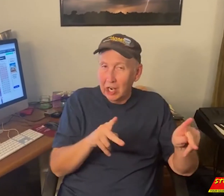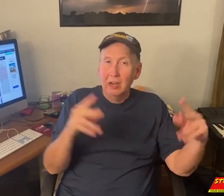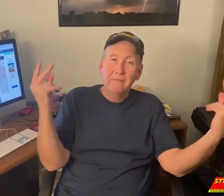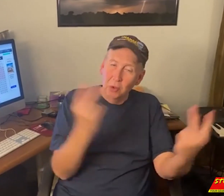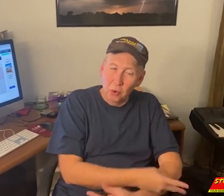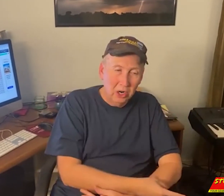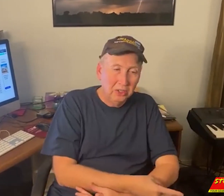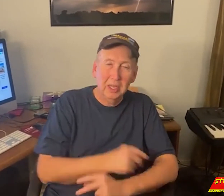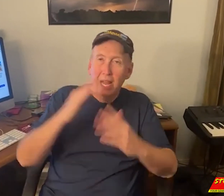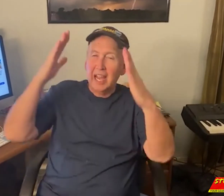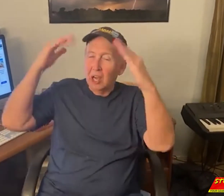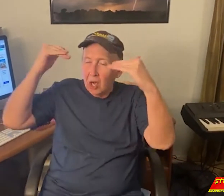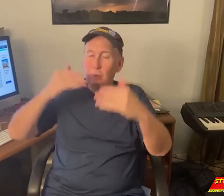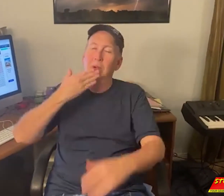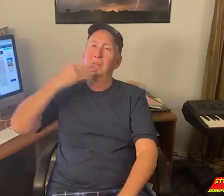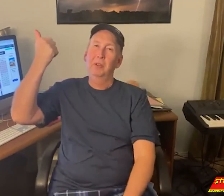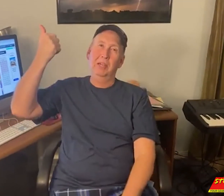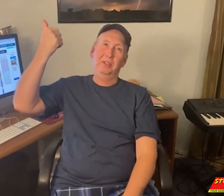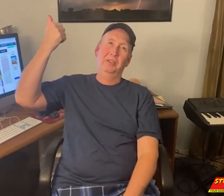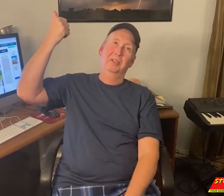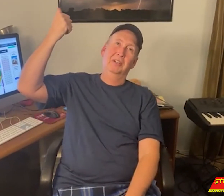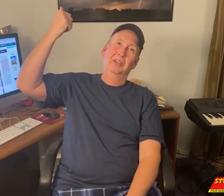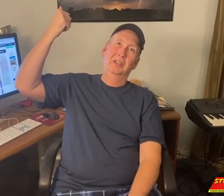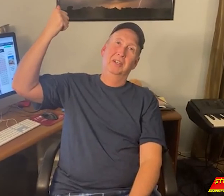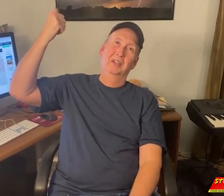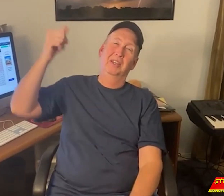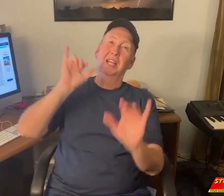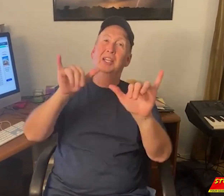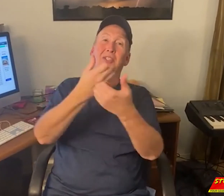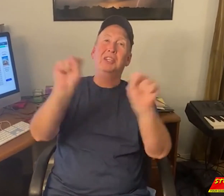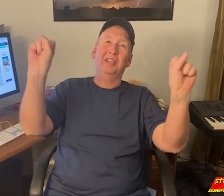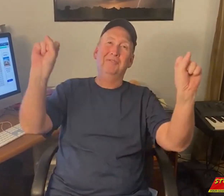prepare for the worst and hope for the best. Stay safe.